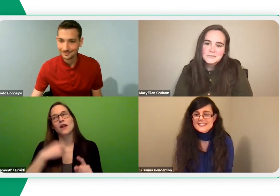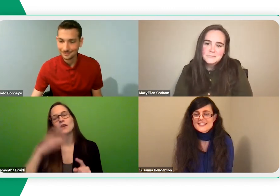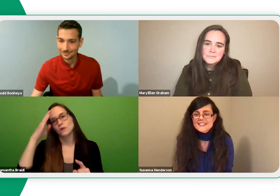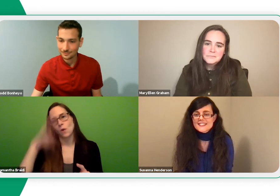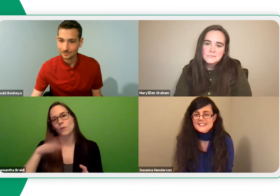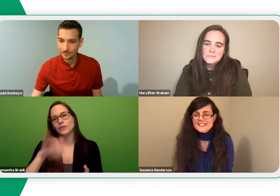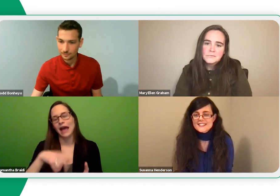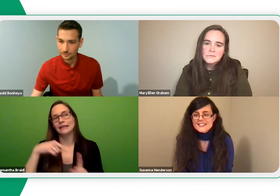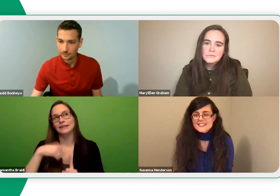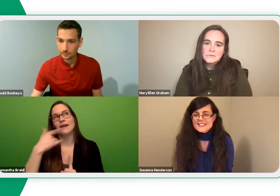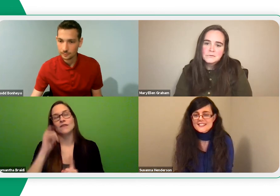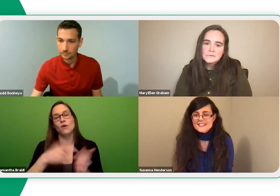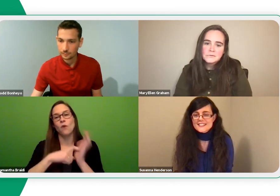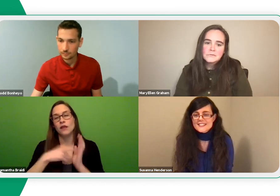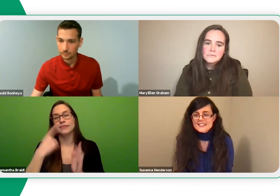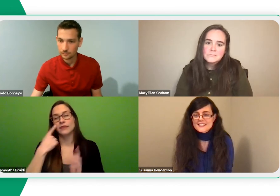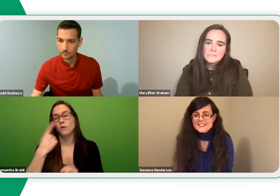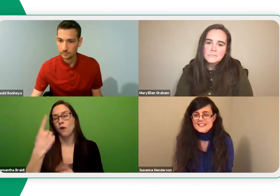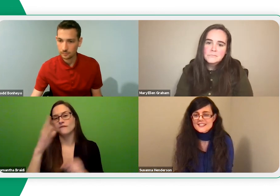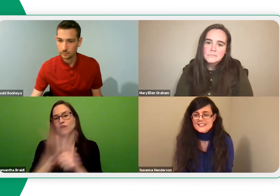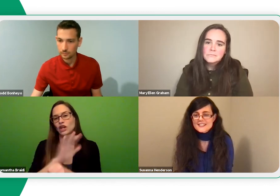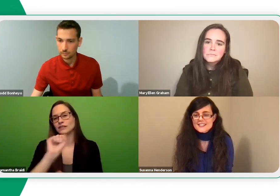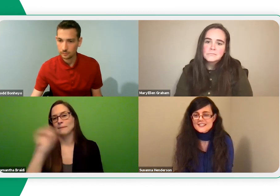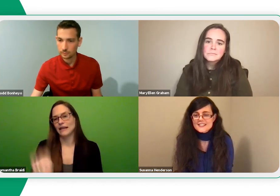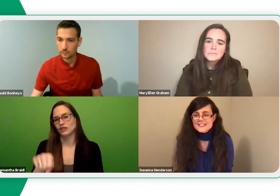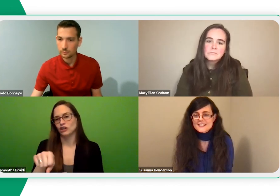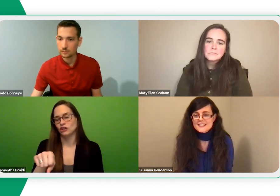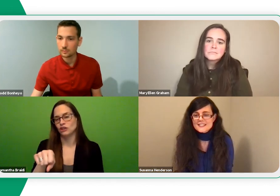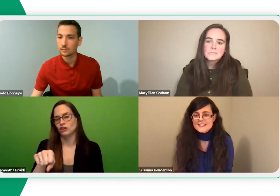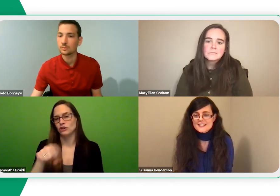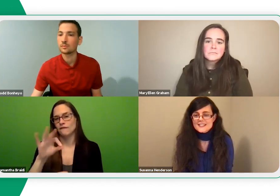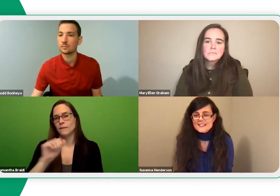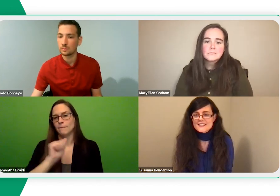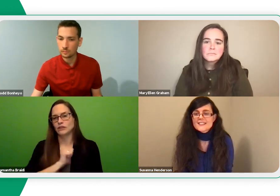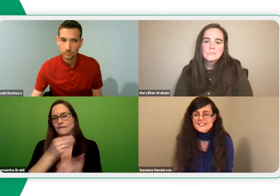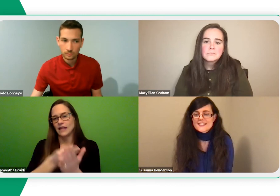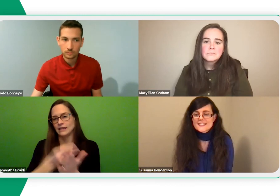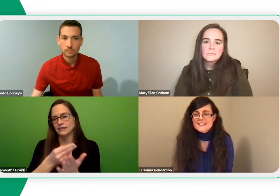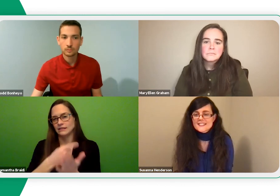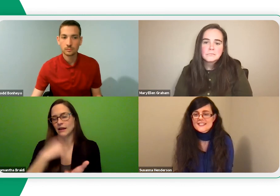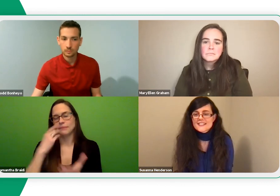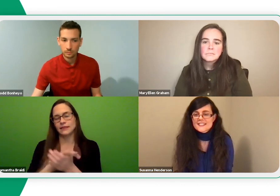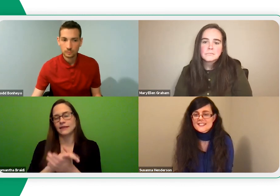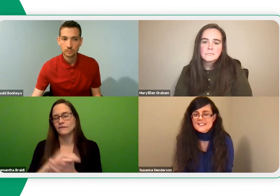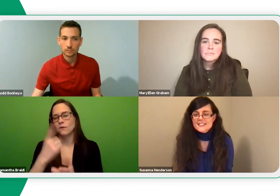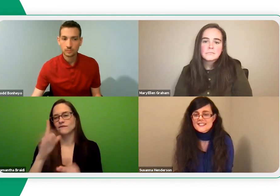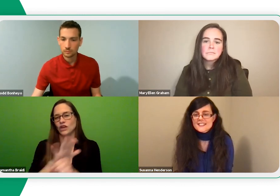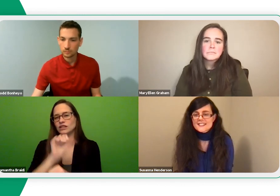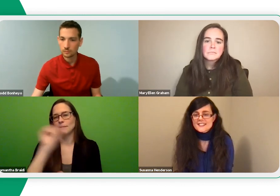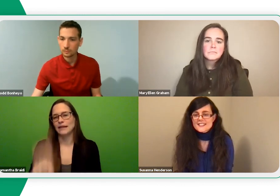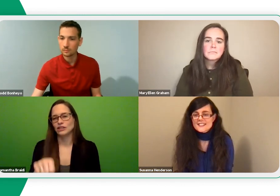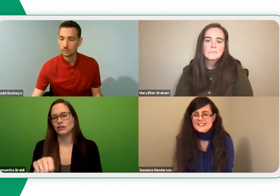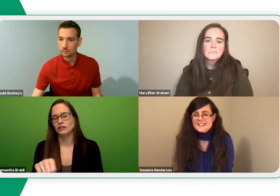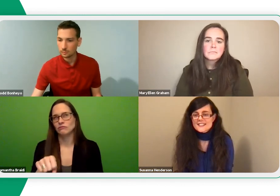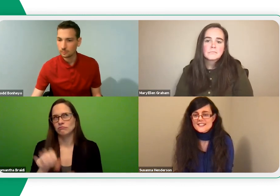And this is Samantha responding. That really is going to depend on those state requirements because all states are different. But I believe if at least there was a